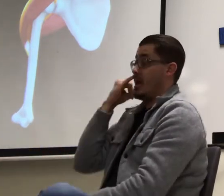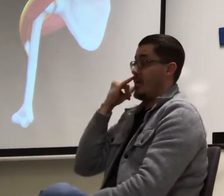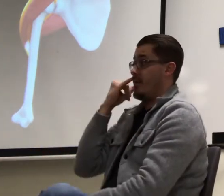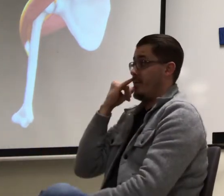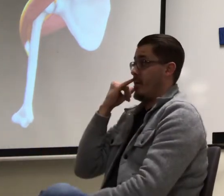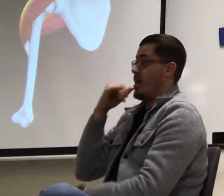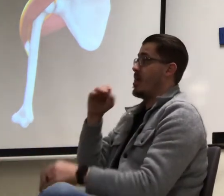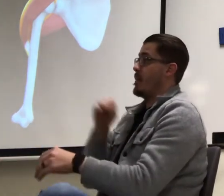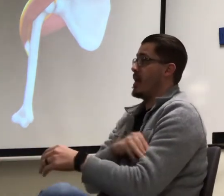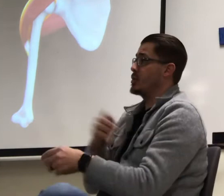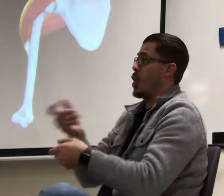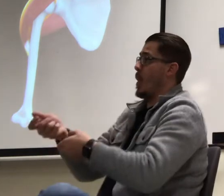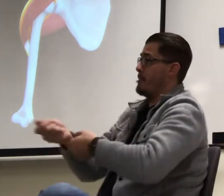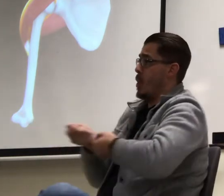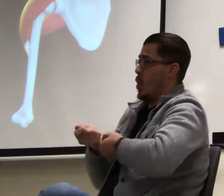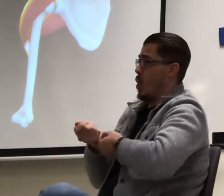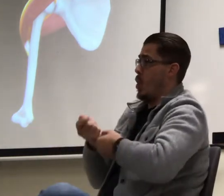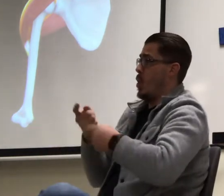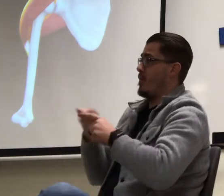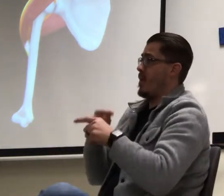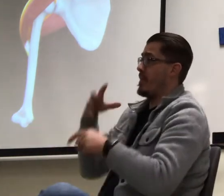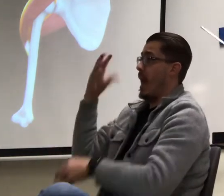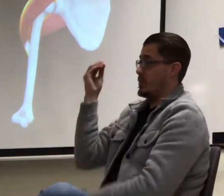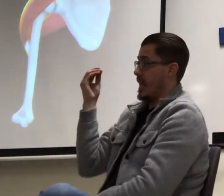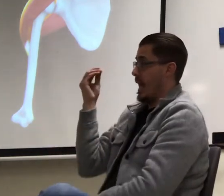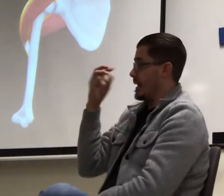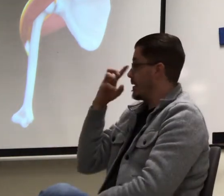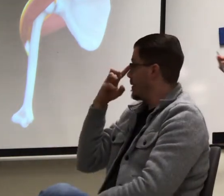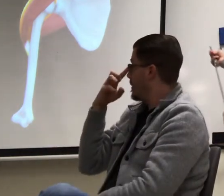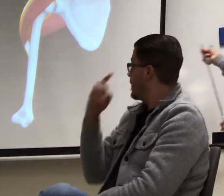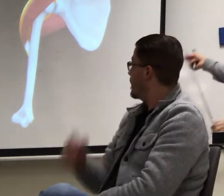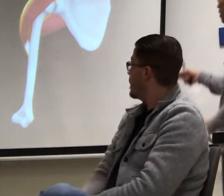muscle pulls from the outside,